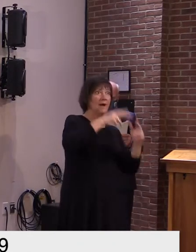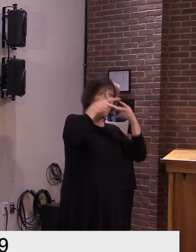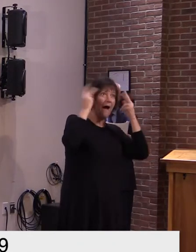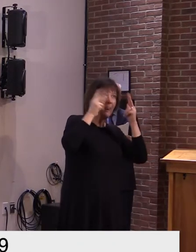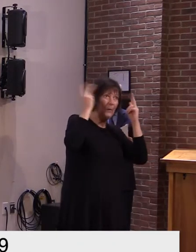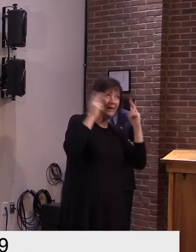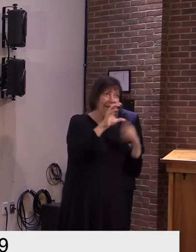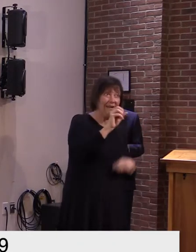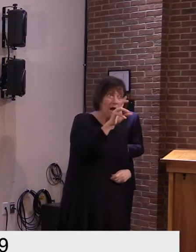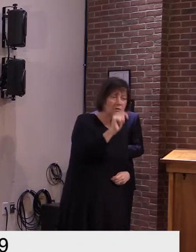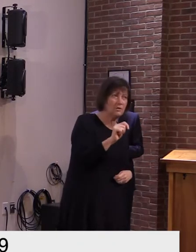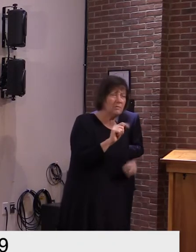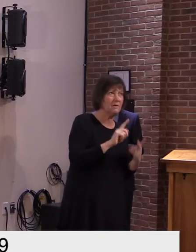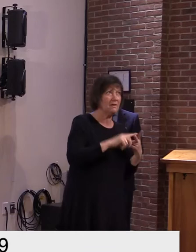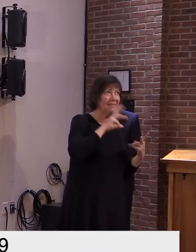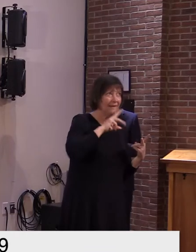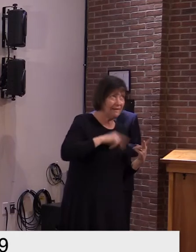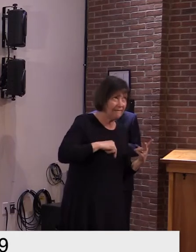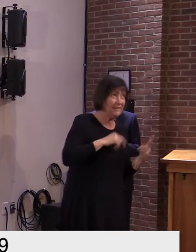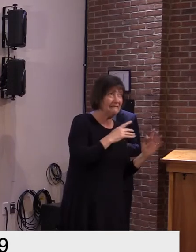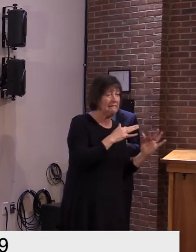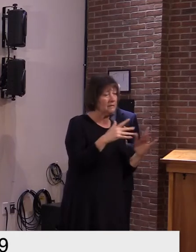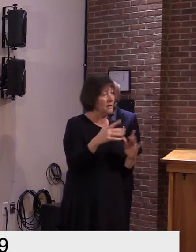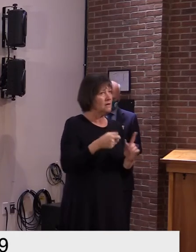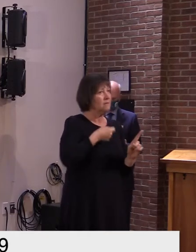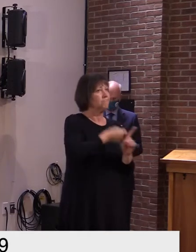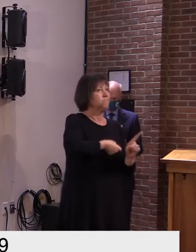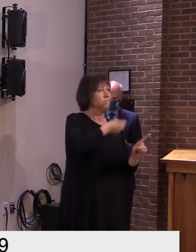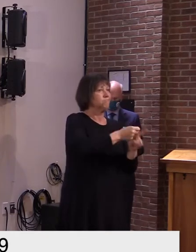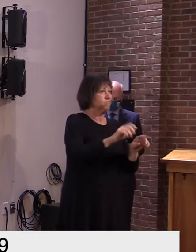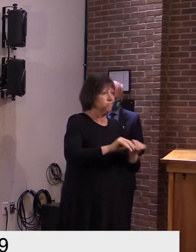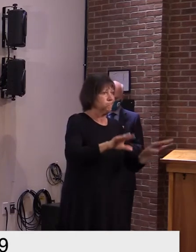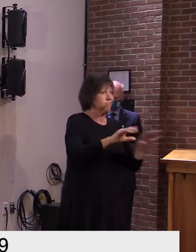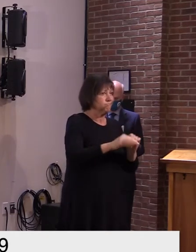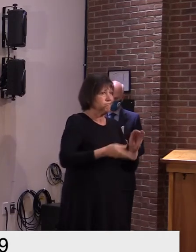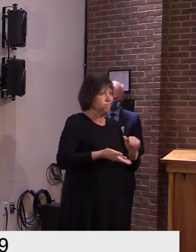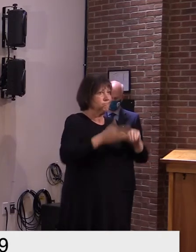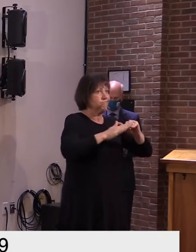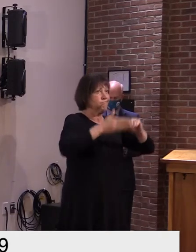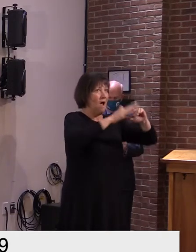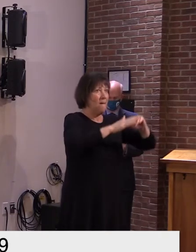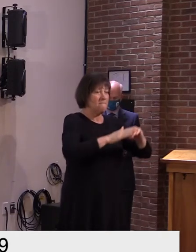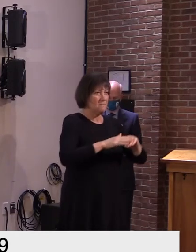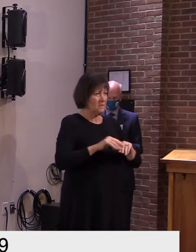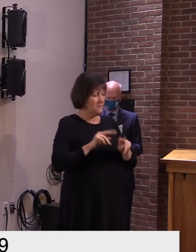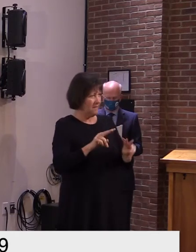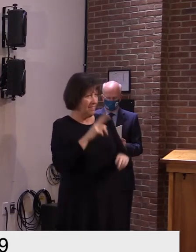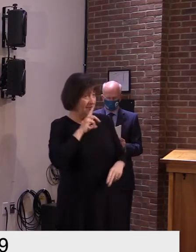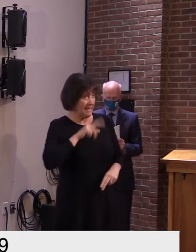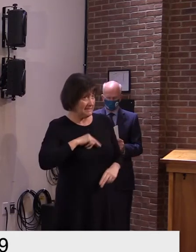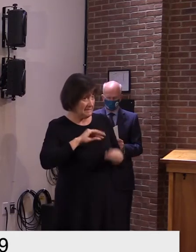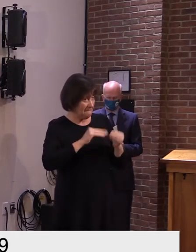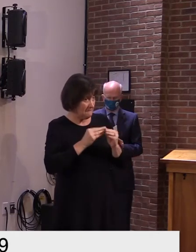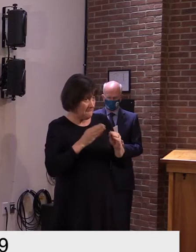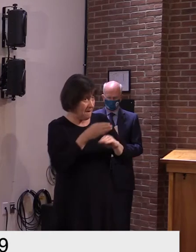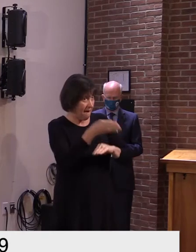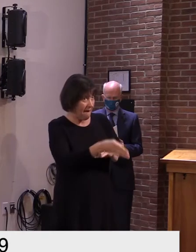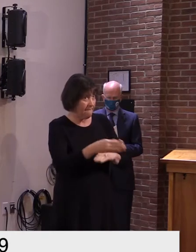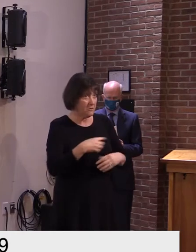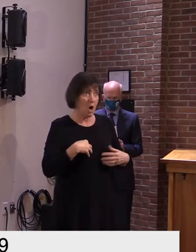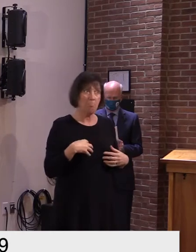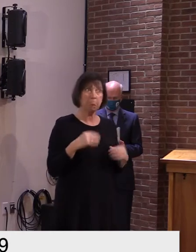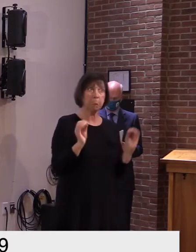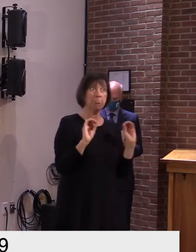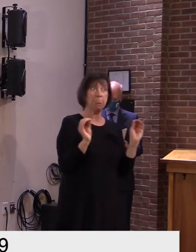time was an increase in cases. We did not see that same thing happen after Thanksgiving. It was very